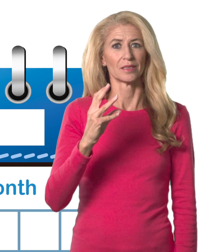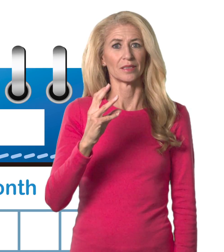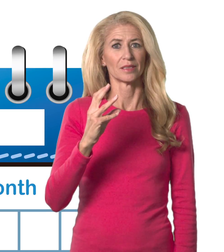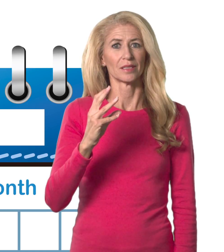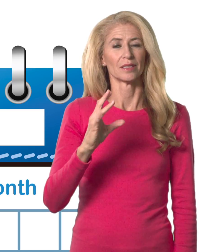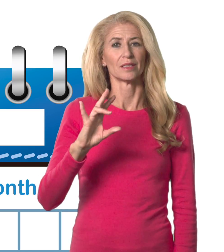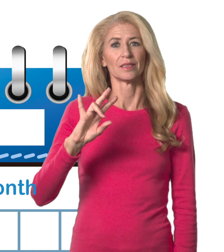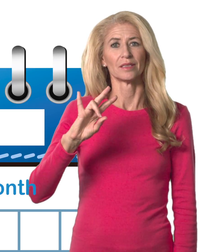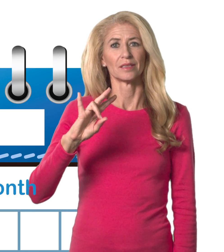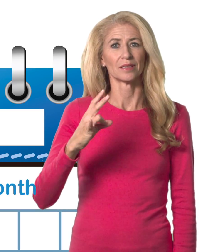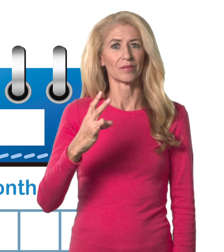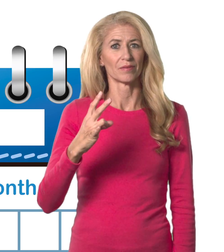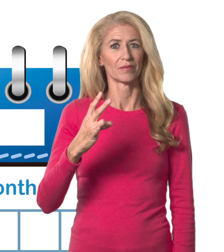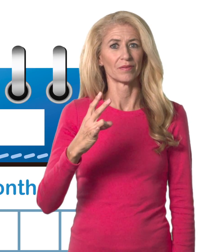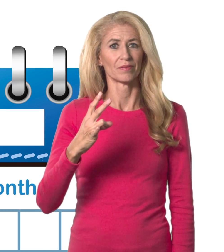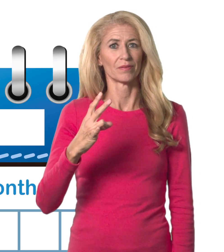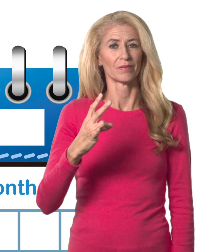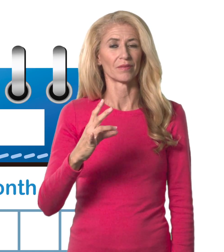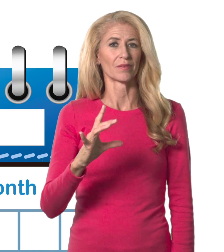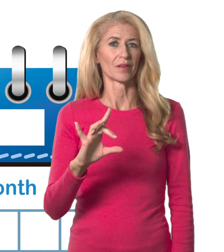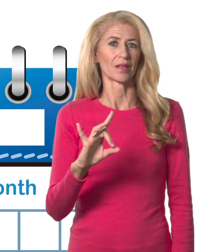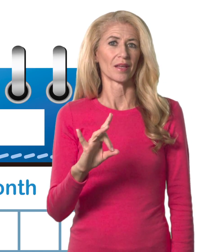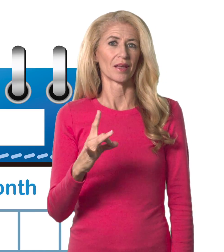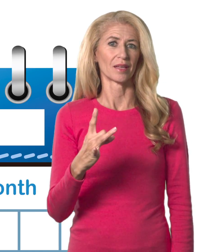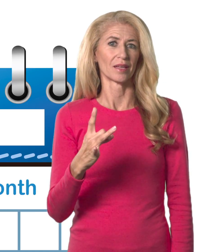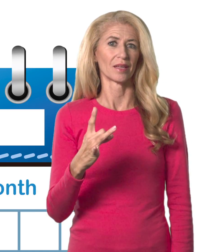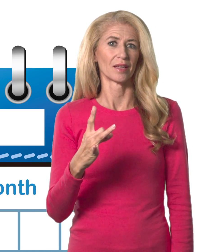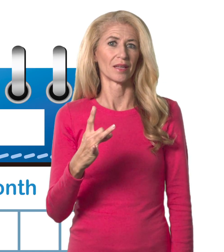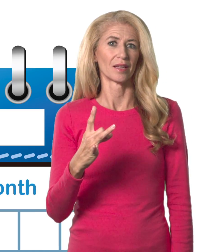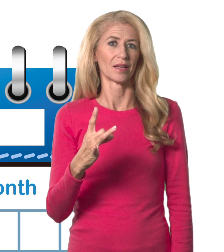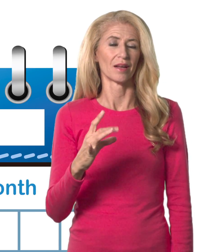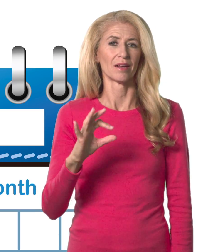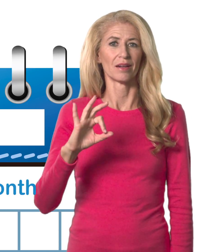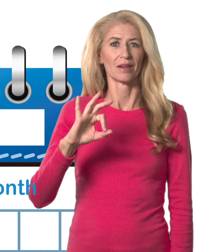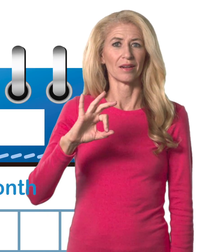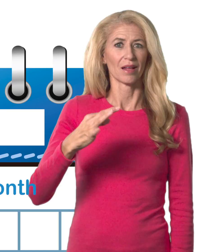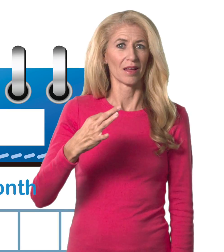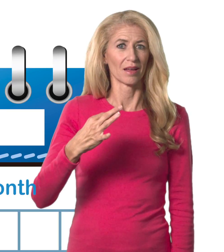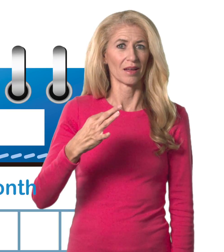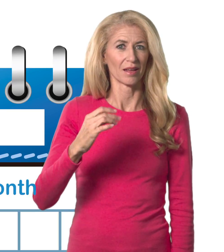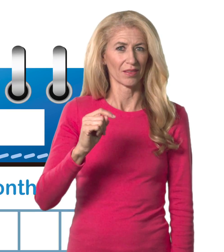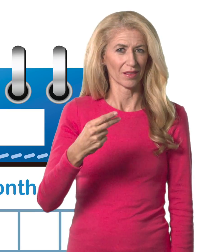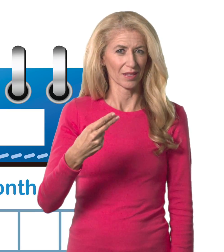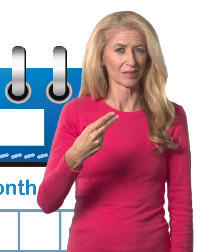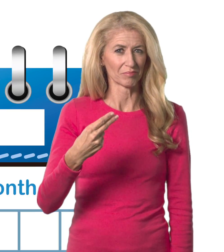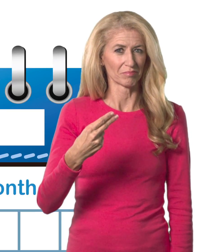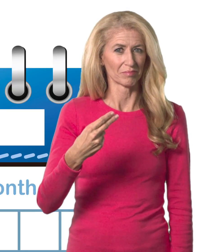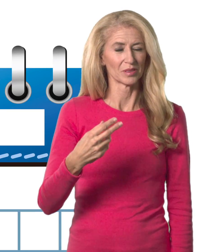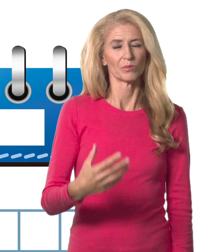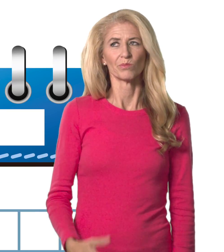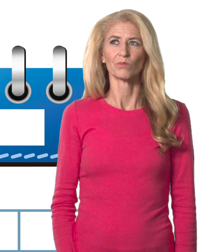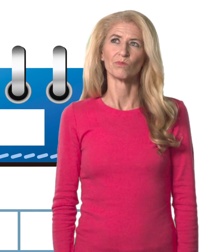6th, 7th, 8th, 9th.